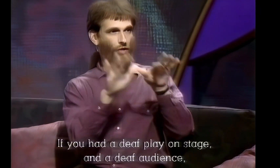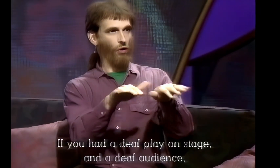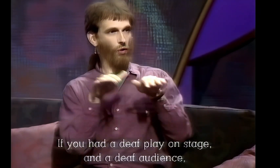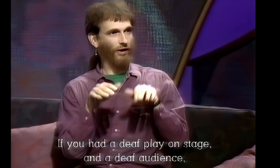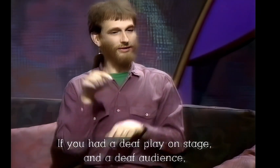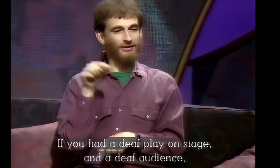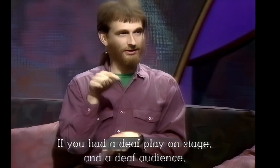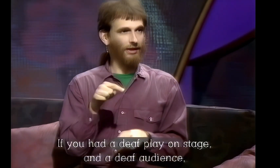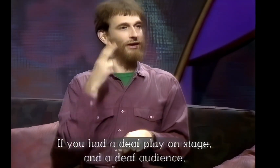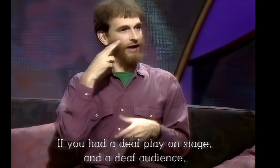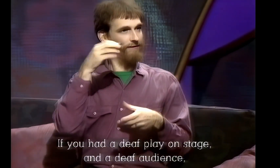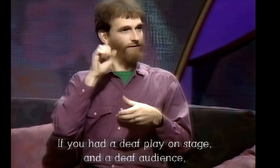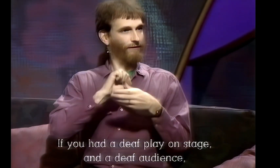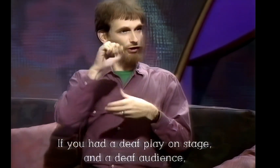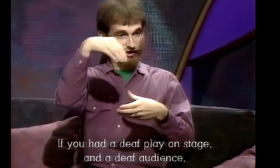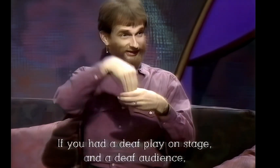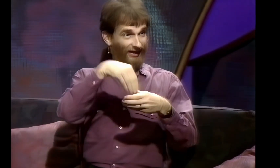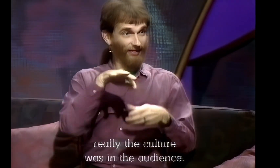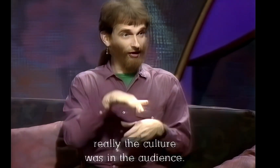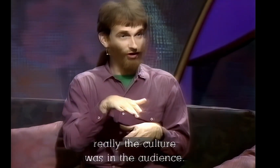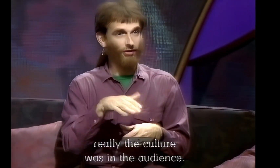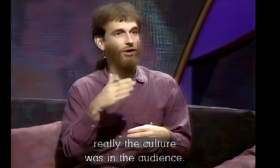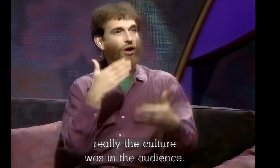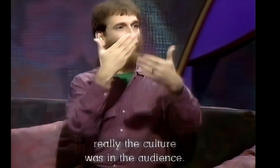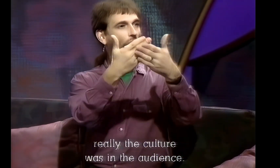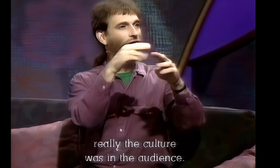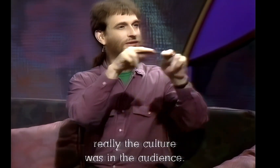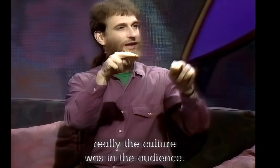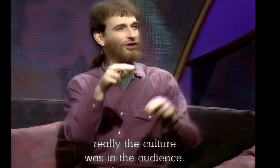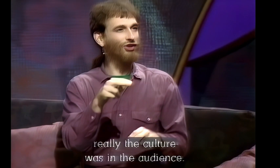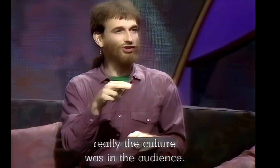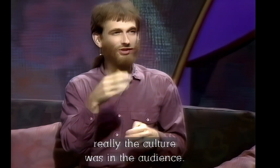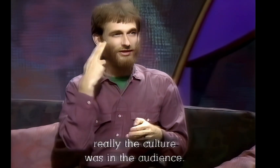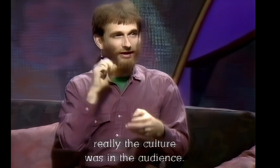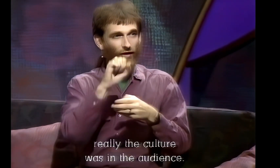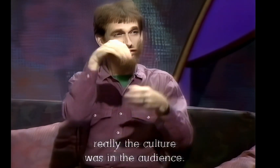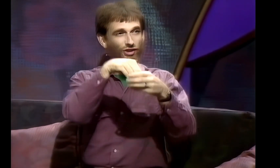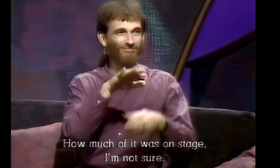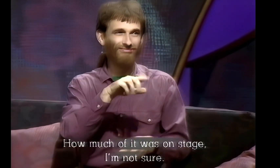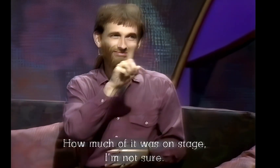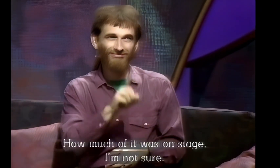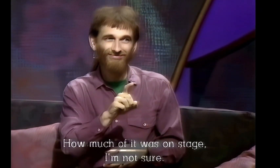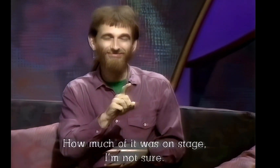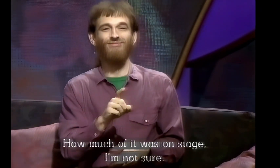play on stage and a deaf audience would turn up, and really the culture was in the audience. Now, how much of it was on stage, I'm not very